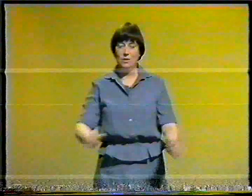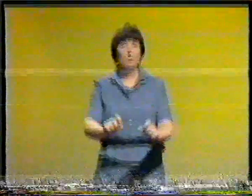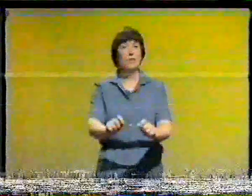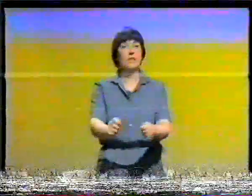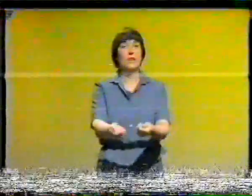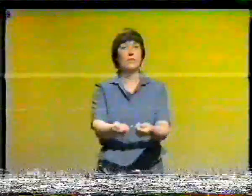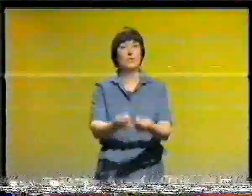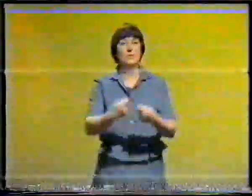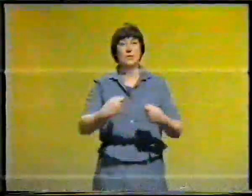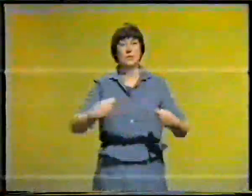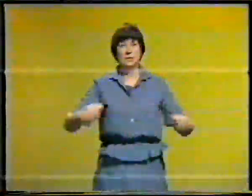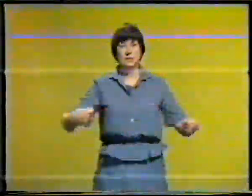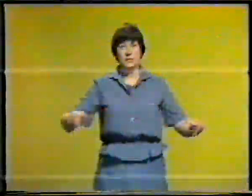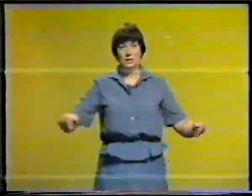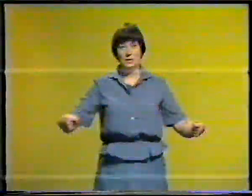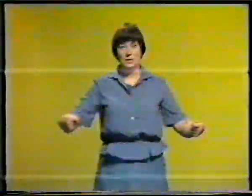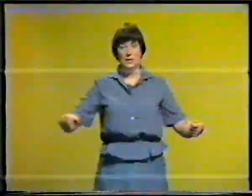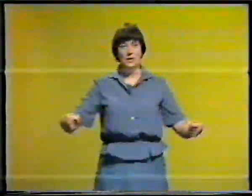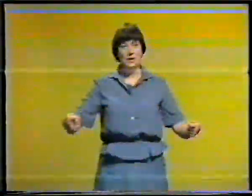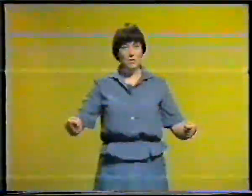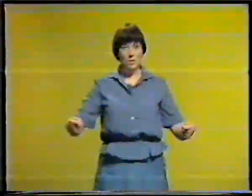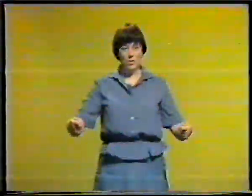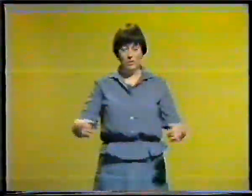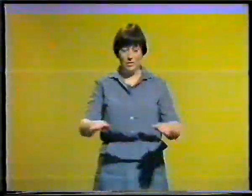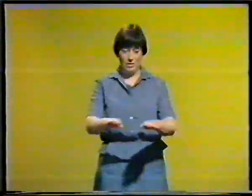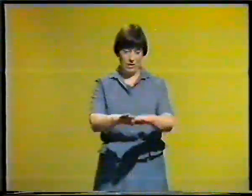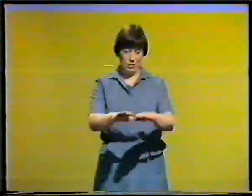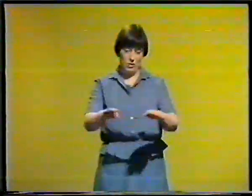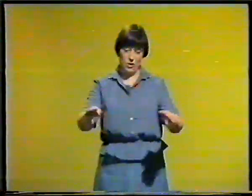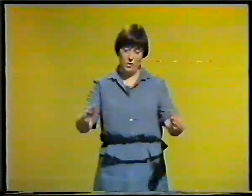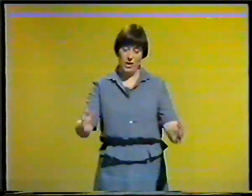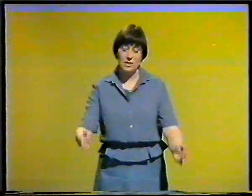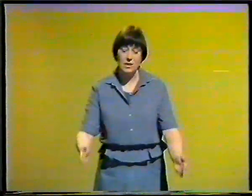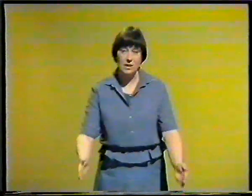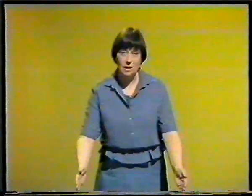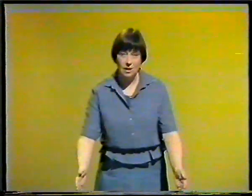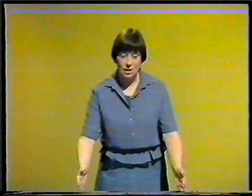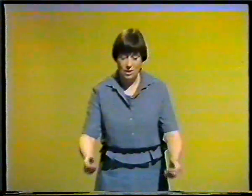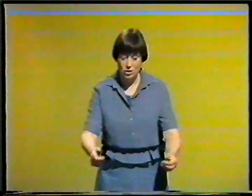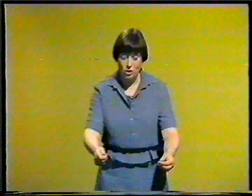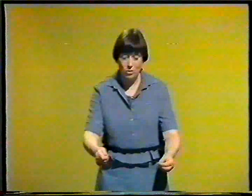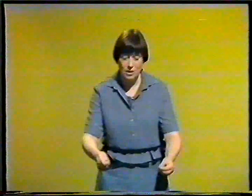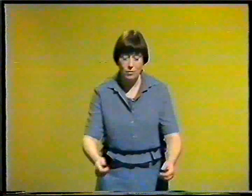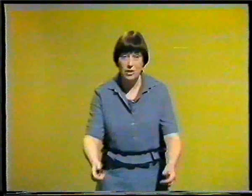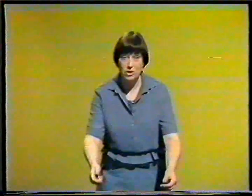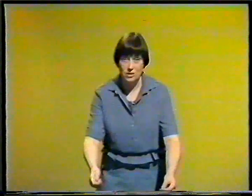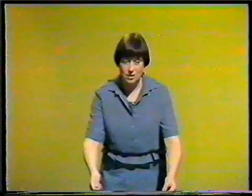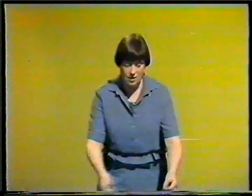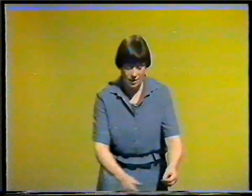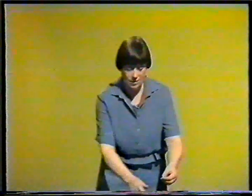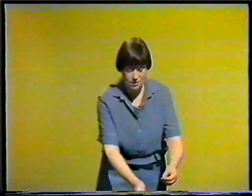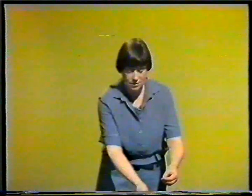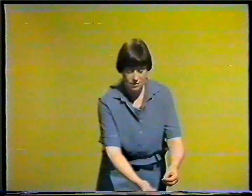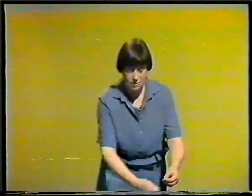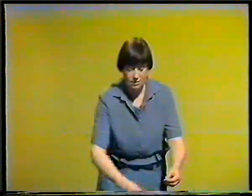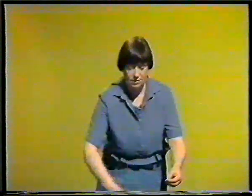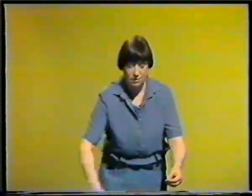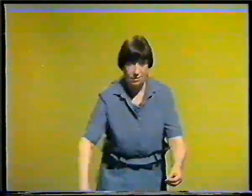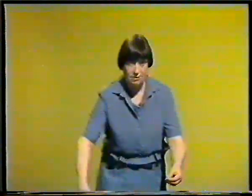with a large door. If it's small, then you show that and show whatever features that it has.